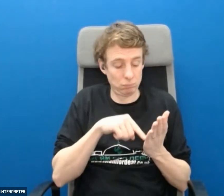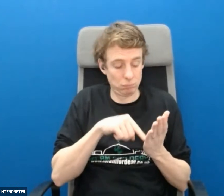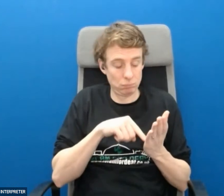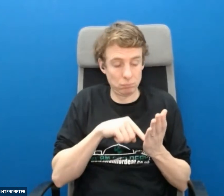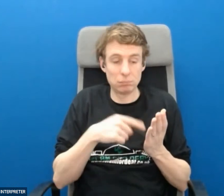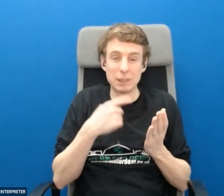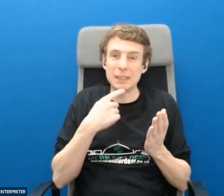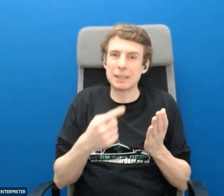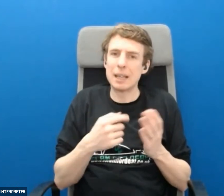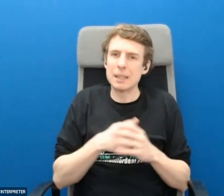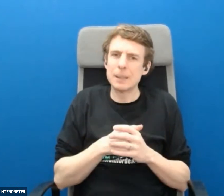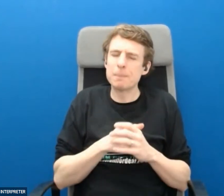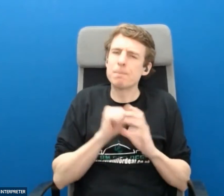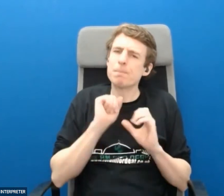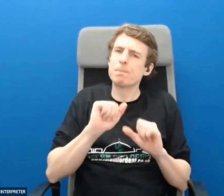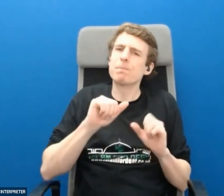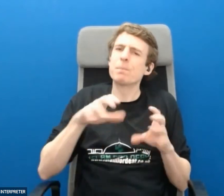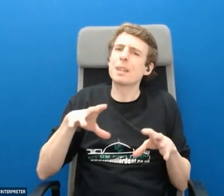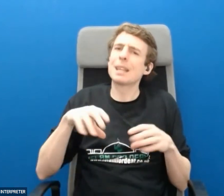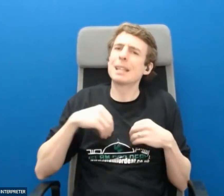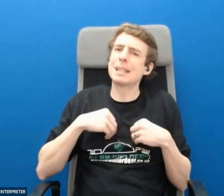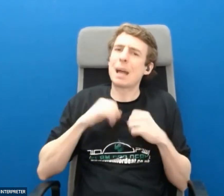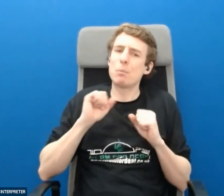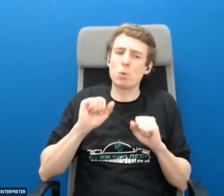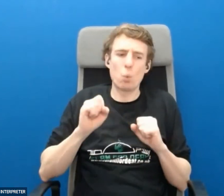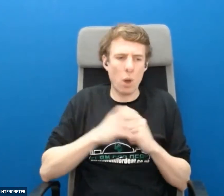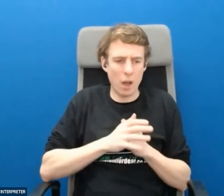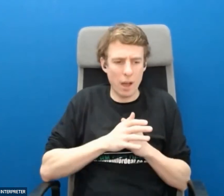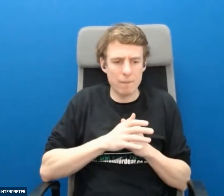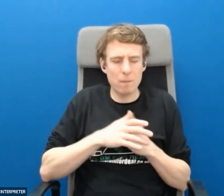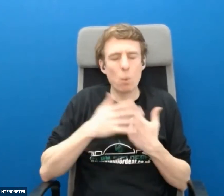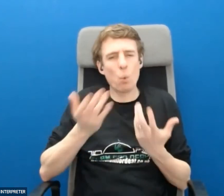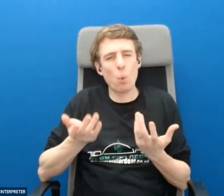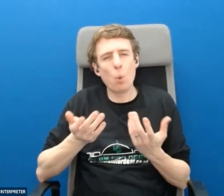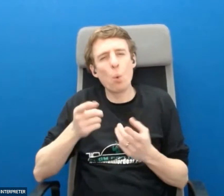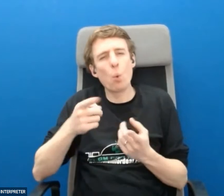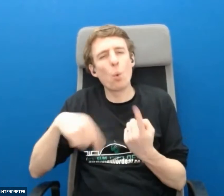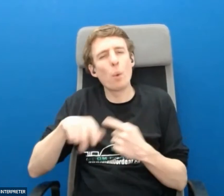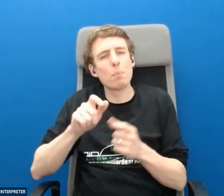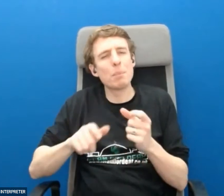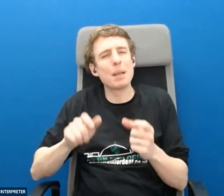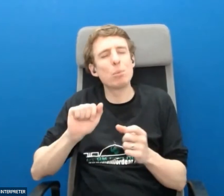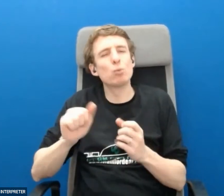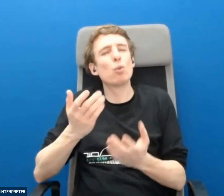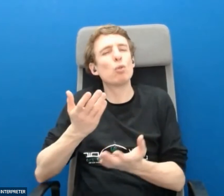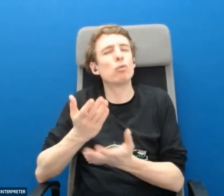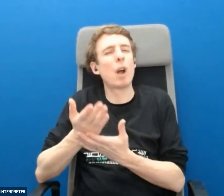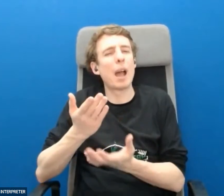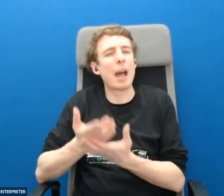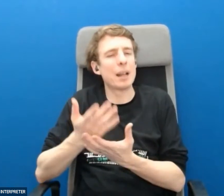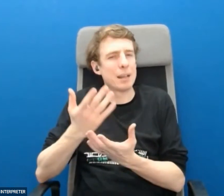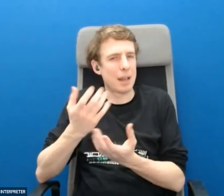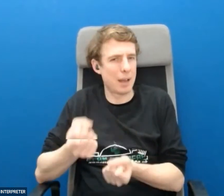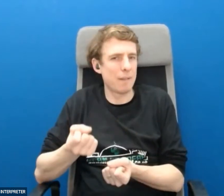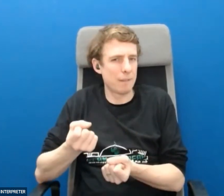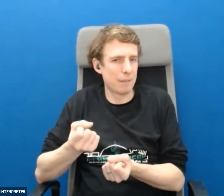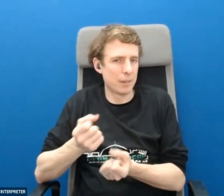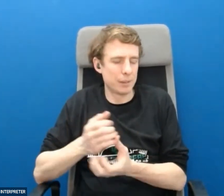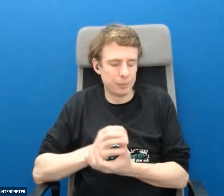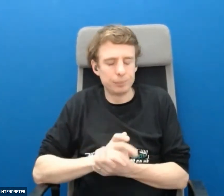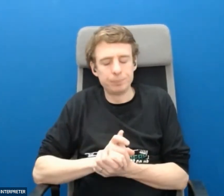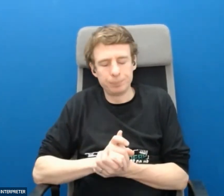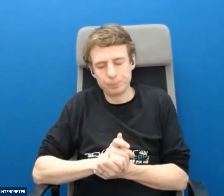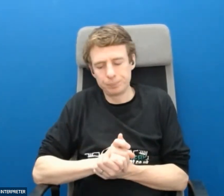wives or those whom your right hand possess. And the point of proof here is that Allah the Most